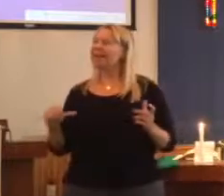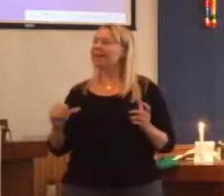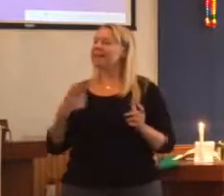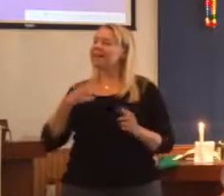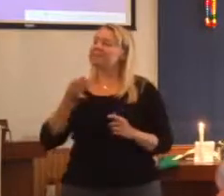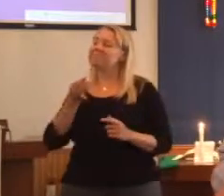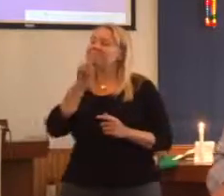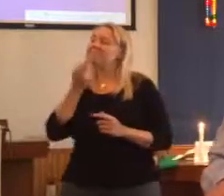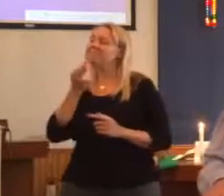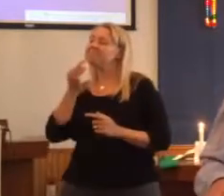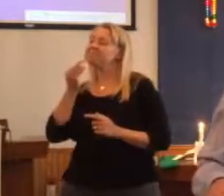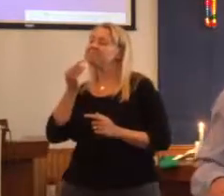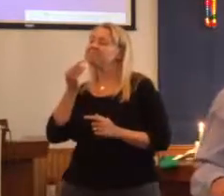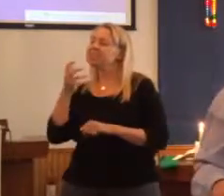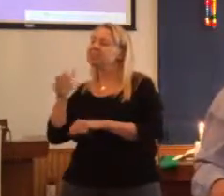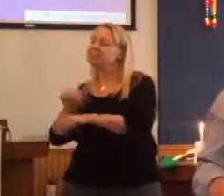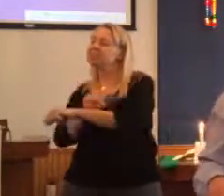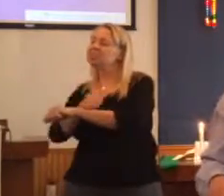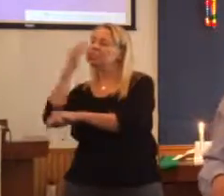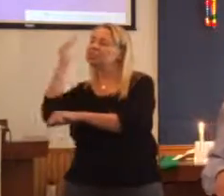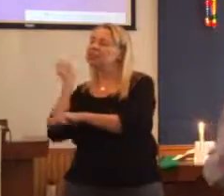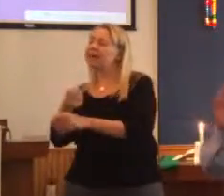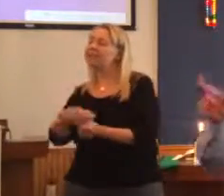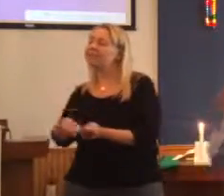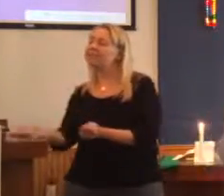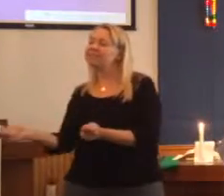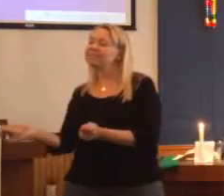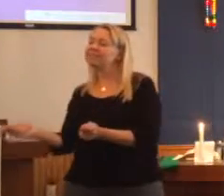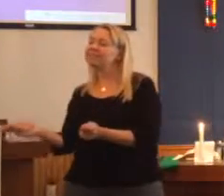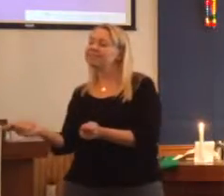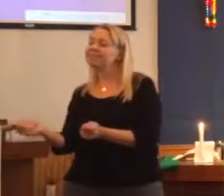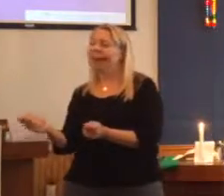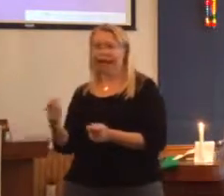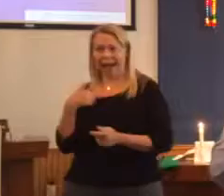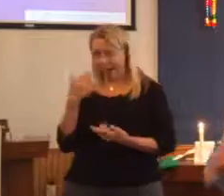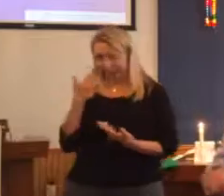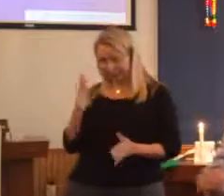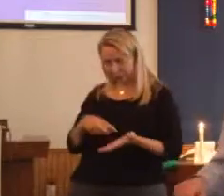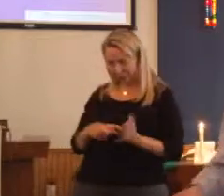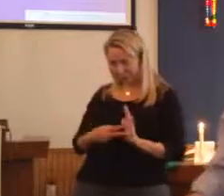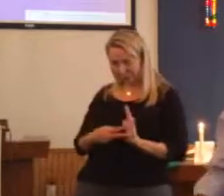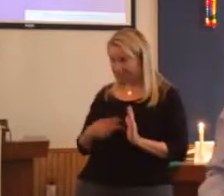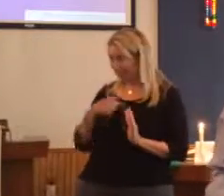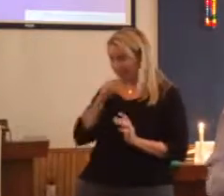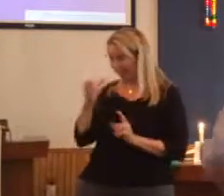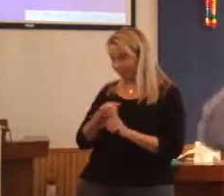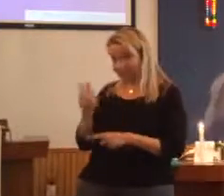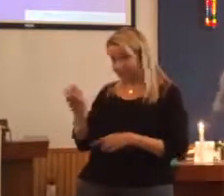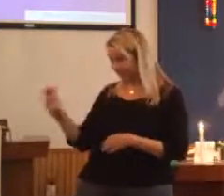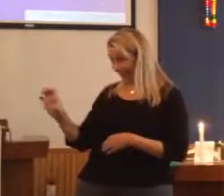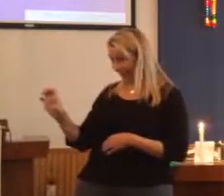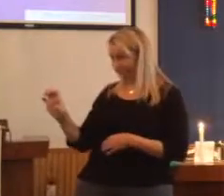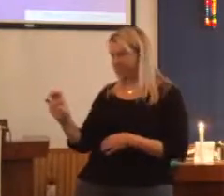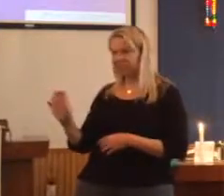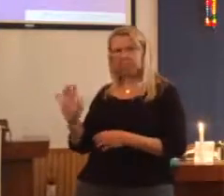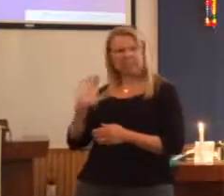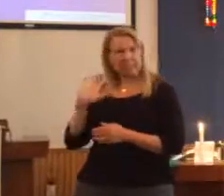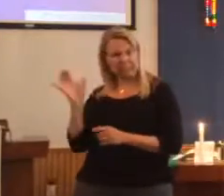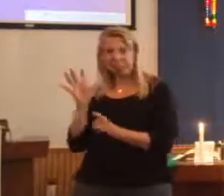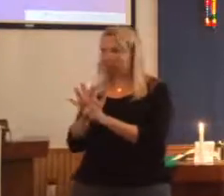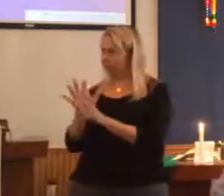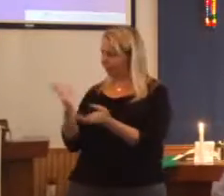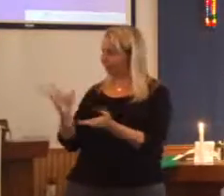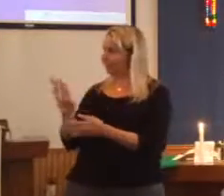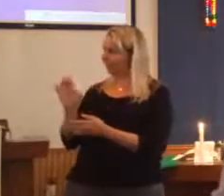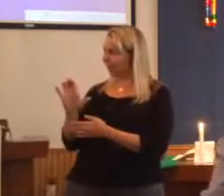sheep's head. I had to learn what that was because I'm not from Wisconsin. But anyway. Or, you